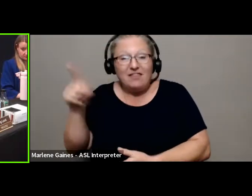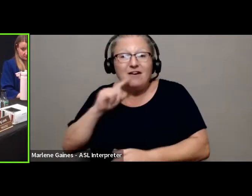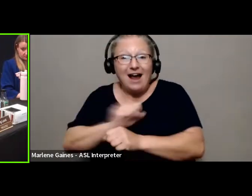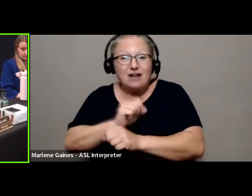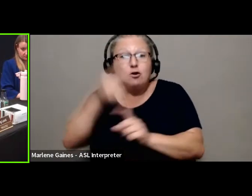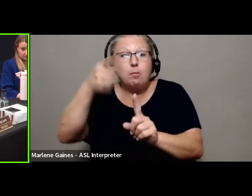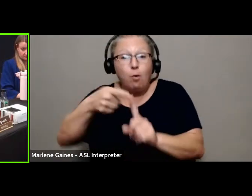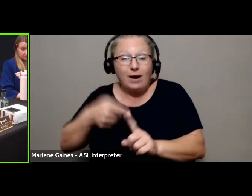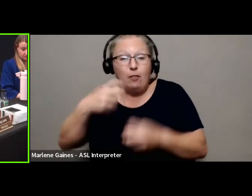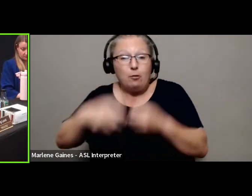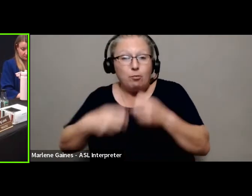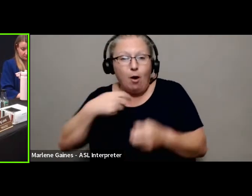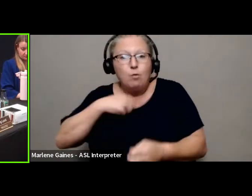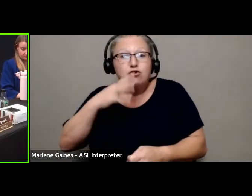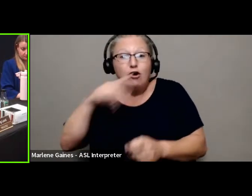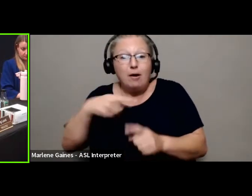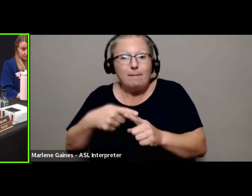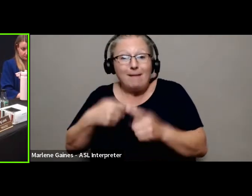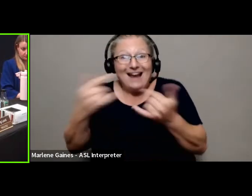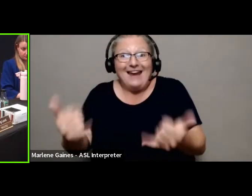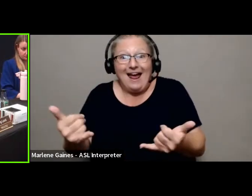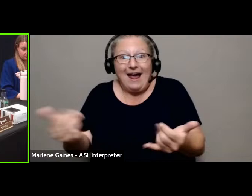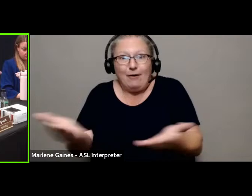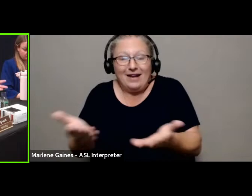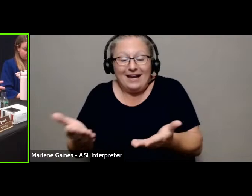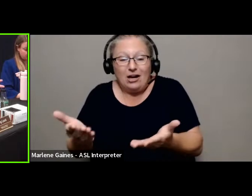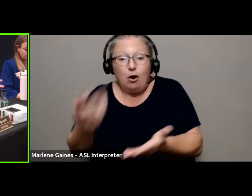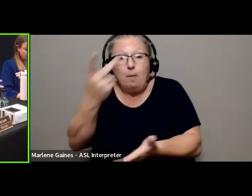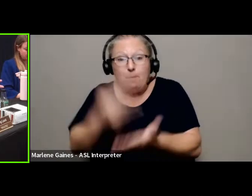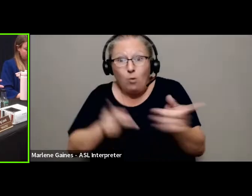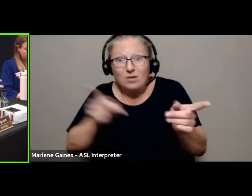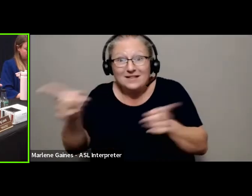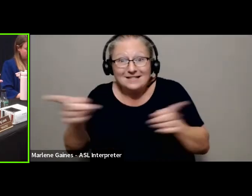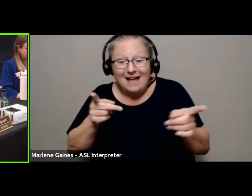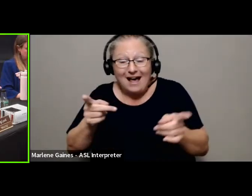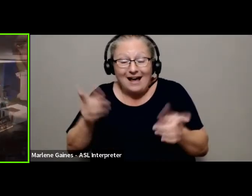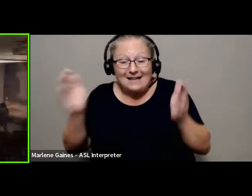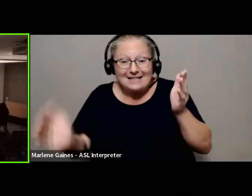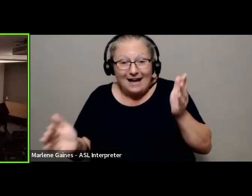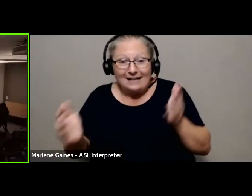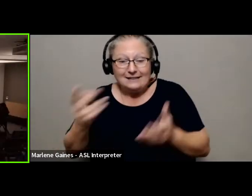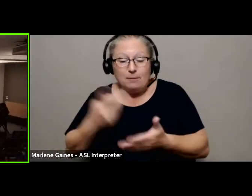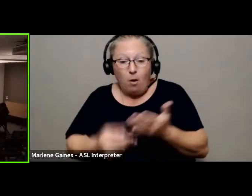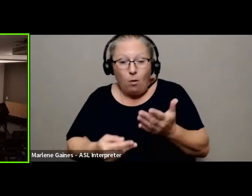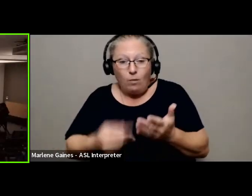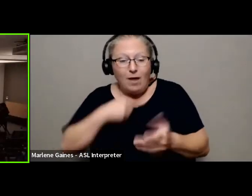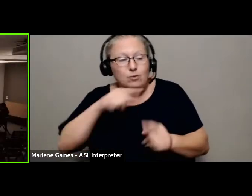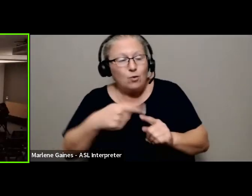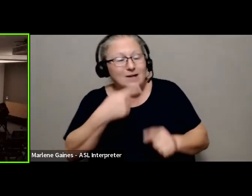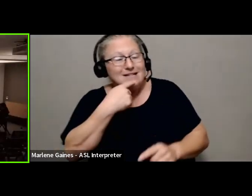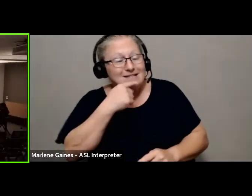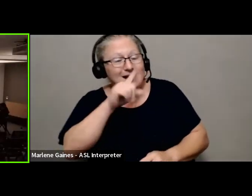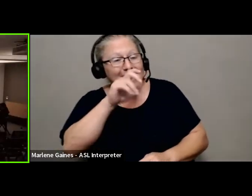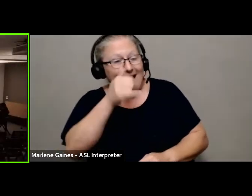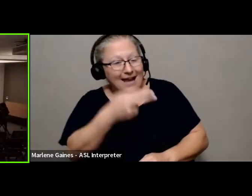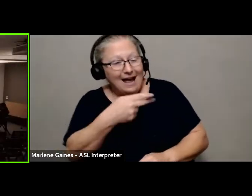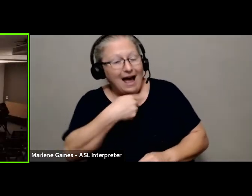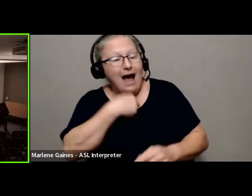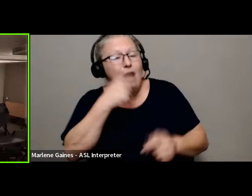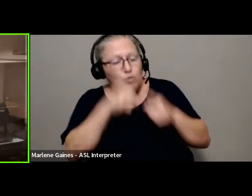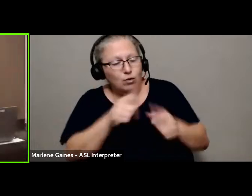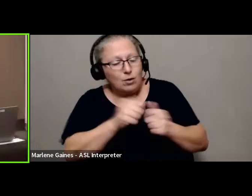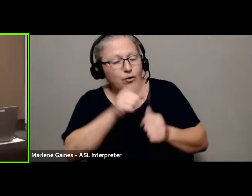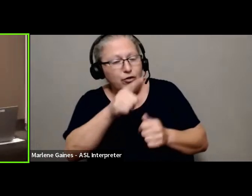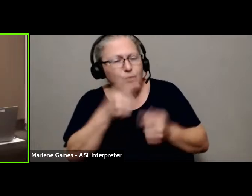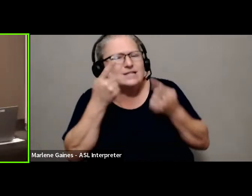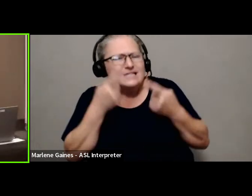pointing out the problems that we're talking about and arguing about here. Both sides. Both sides. Both sides. And I was just saying, Lehia, that I agree with you that it's